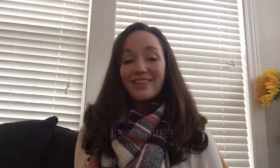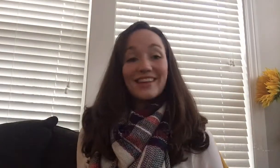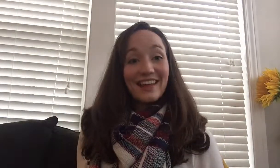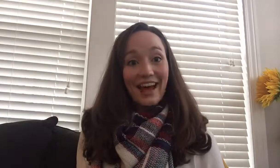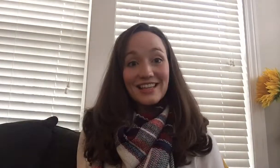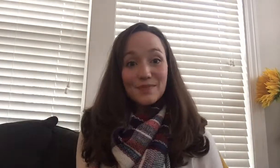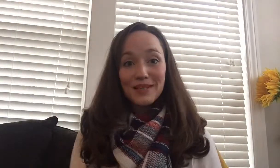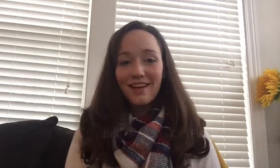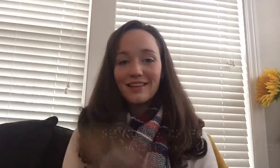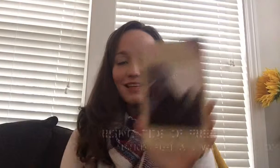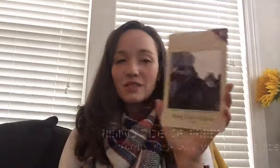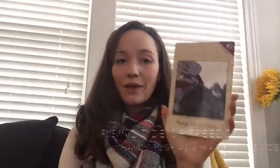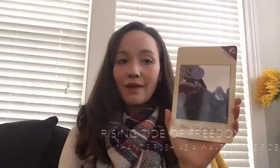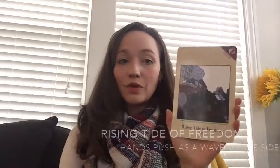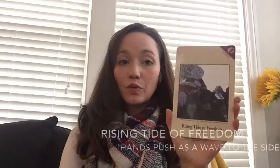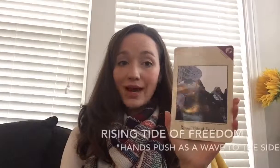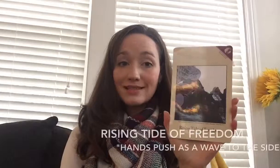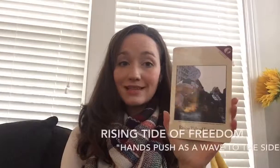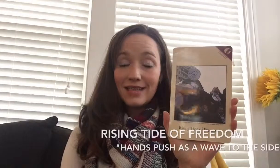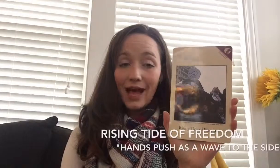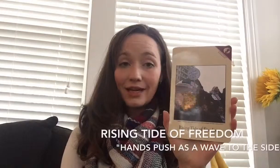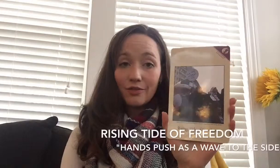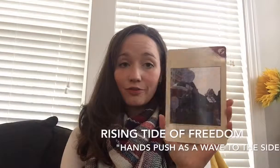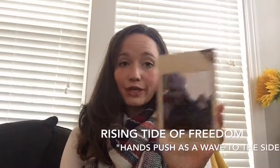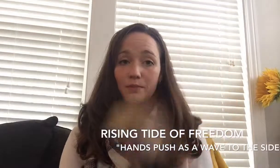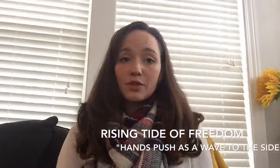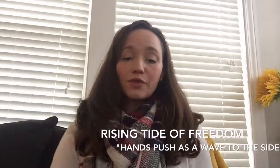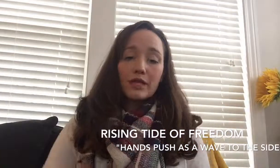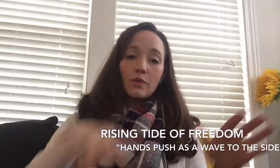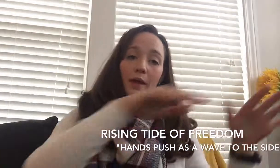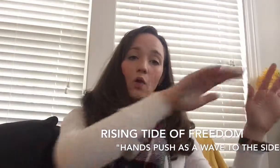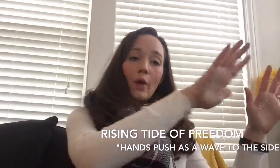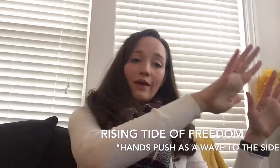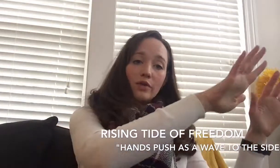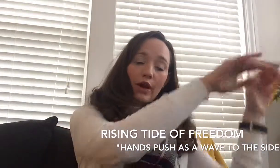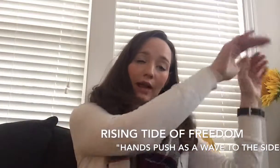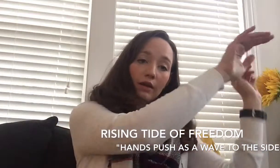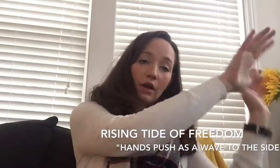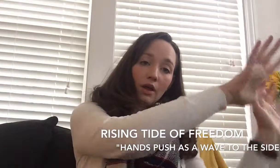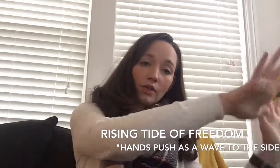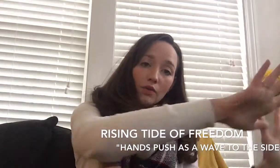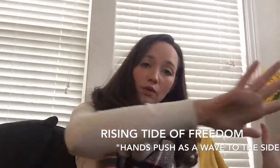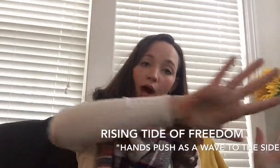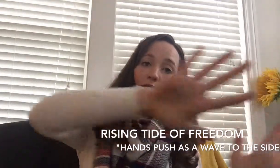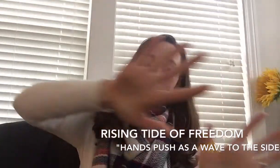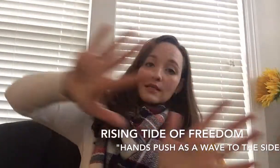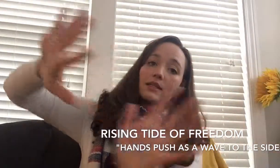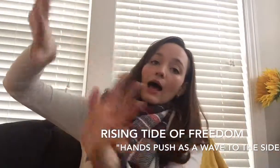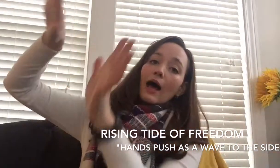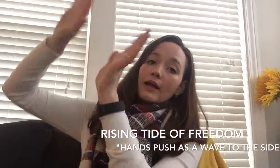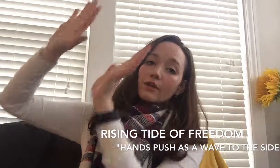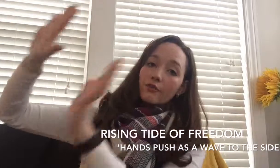then last but not least, we have the rising tide of freedom. So for this we make a wave with our hand. The rising tide of